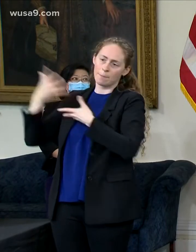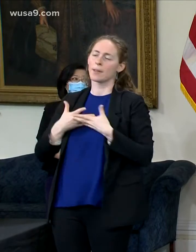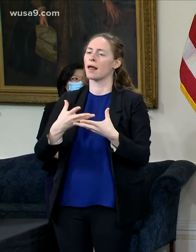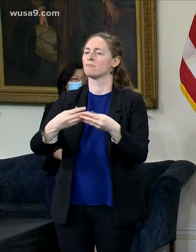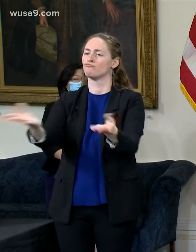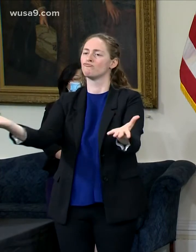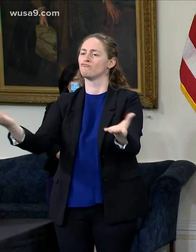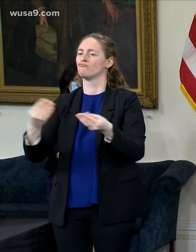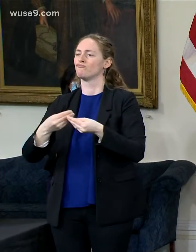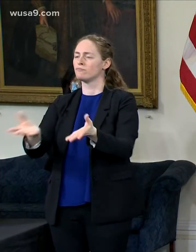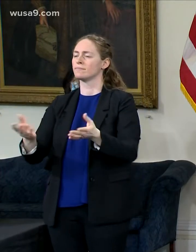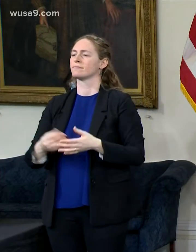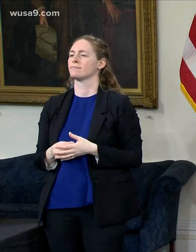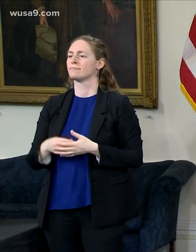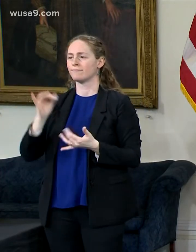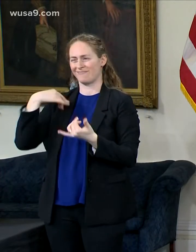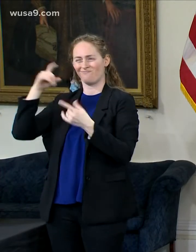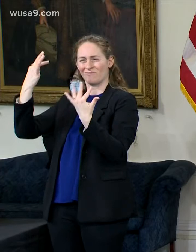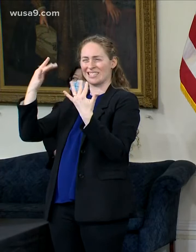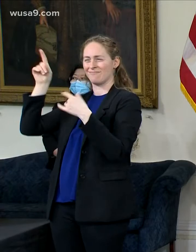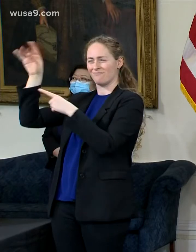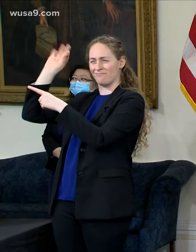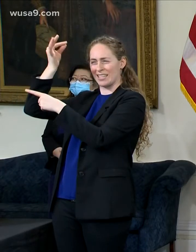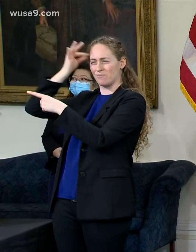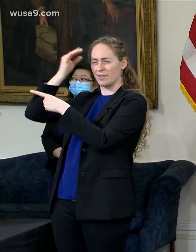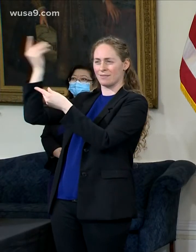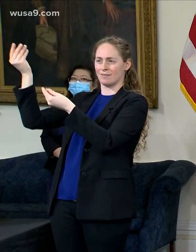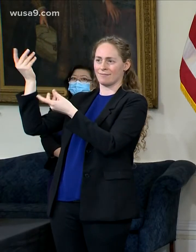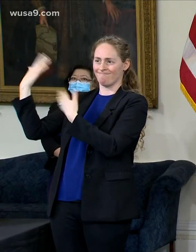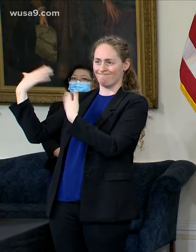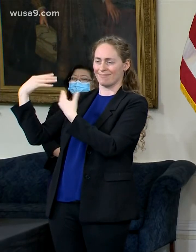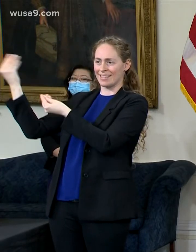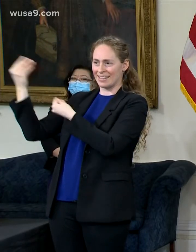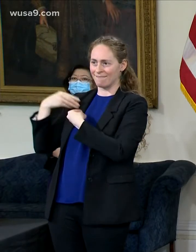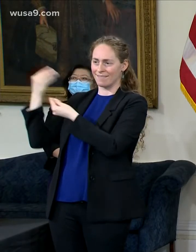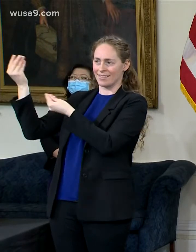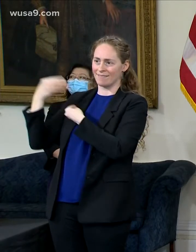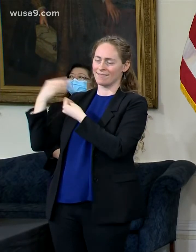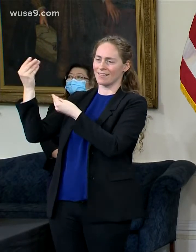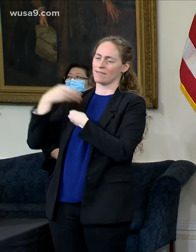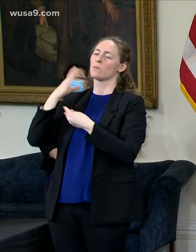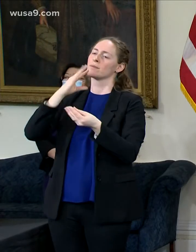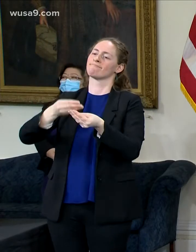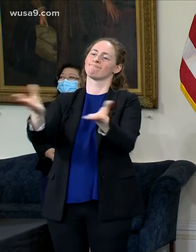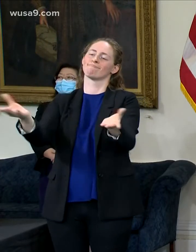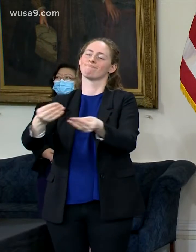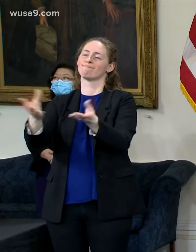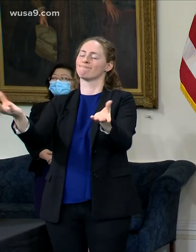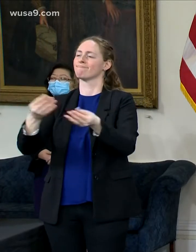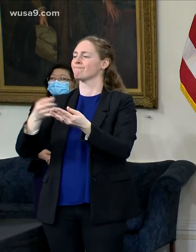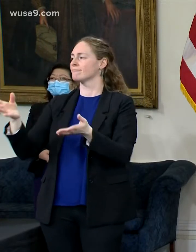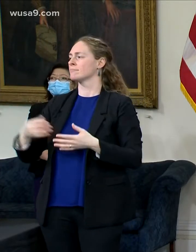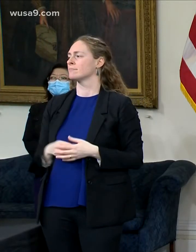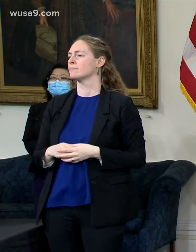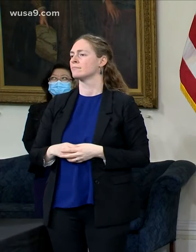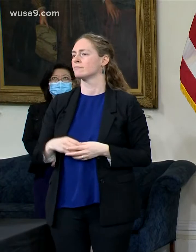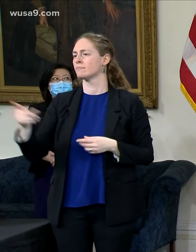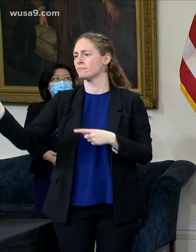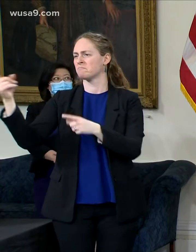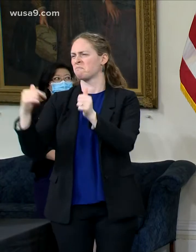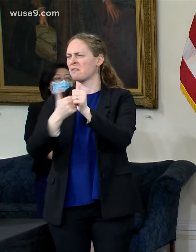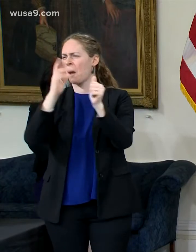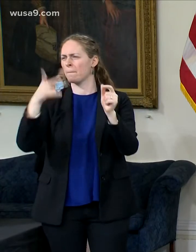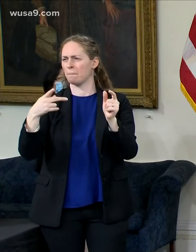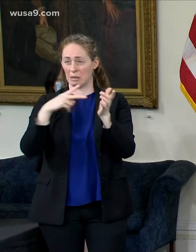is finally coming to our rescue, and we're going to be prepared. Does it seem like the end of April you could substantially have Maryland? That will